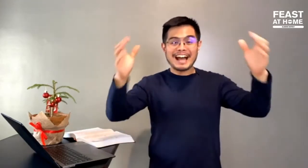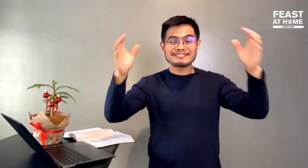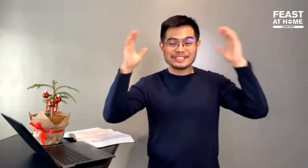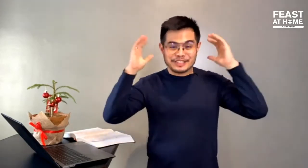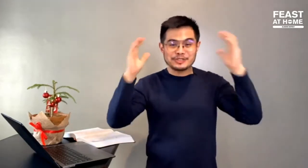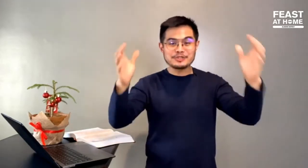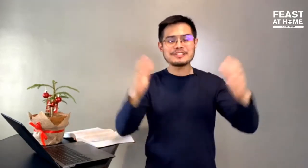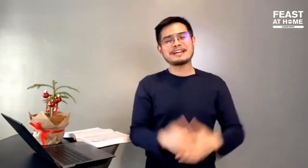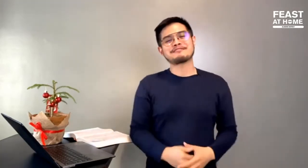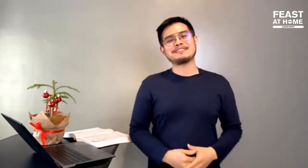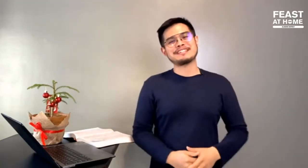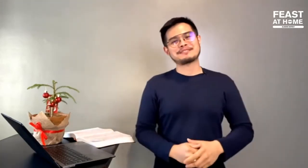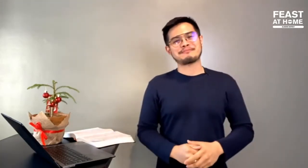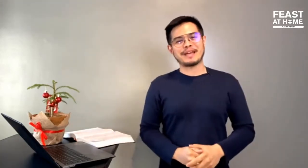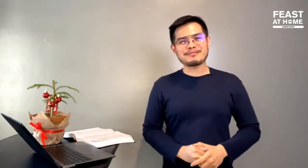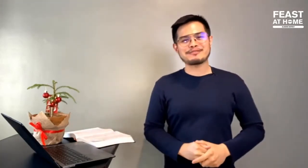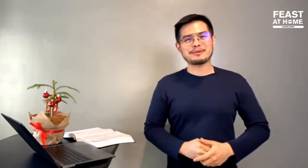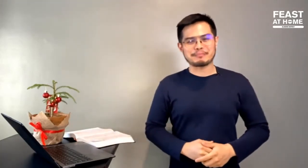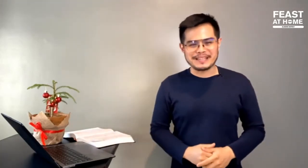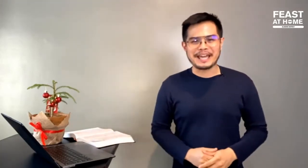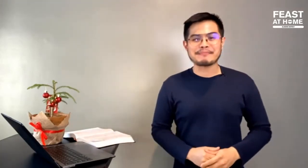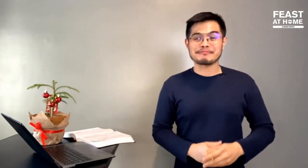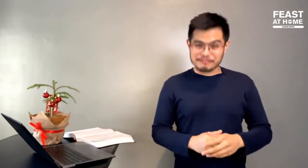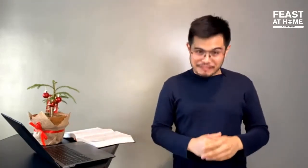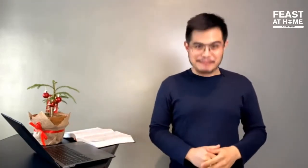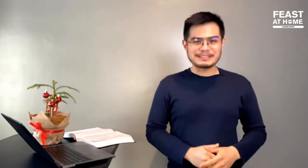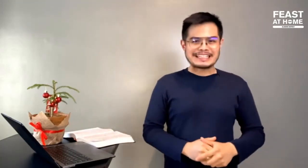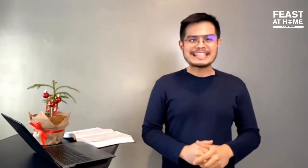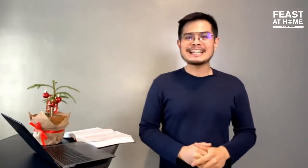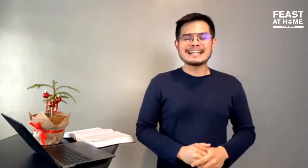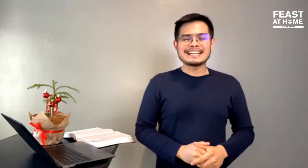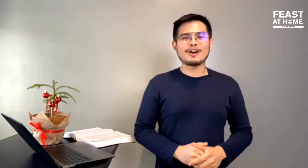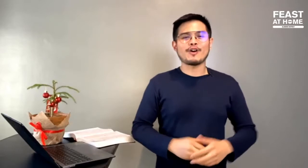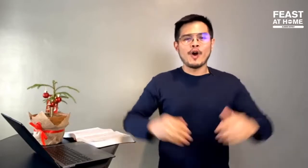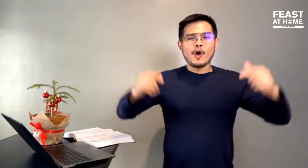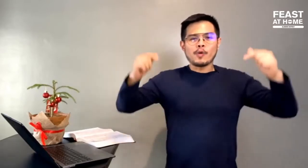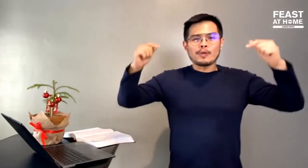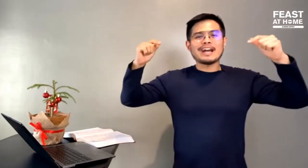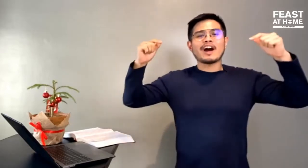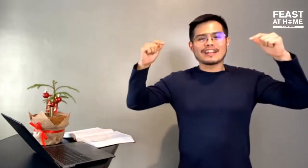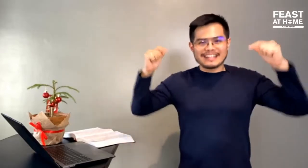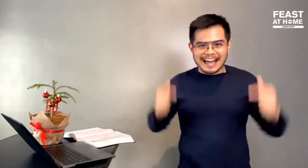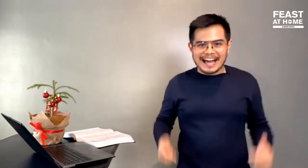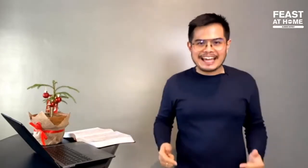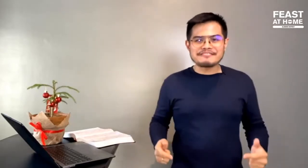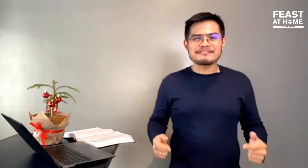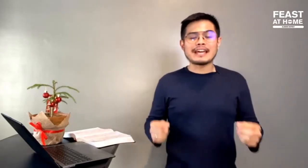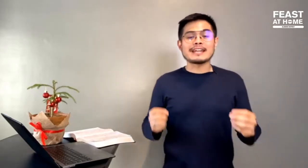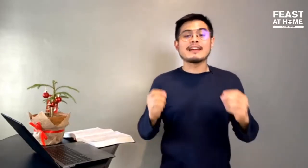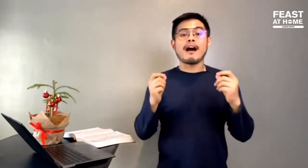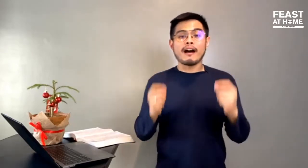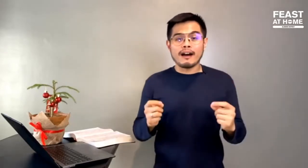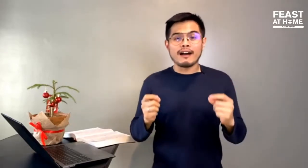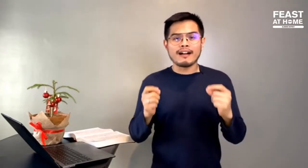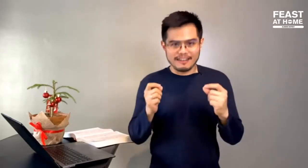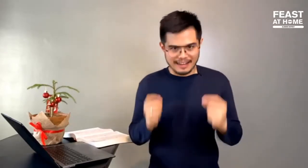Good afternoon, Feast Bellevue PM family. You know, we are live